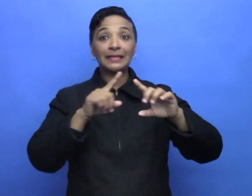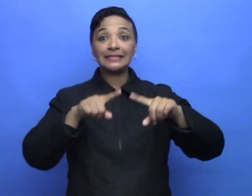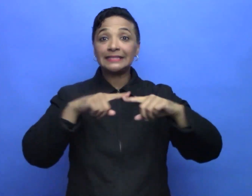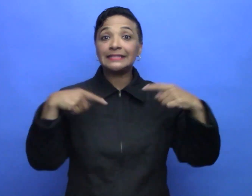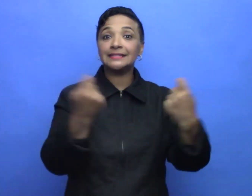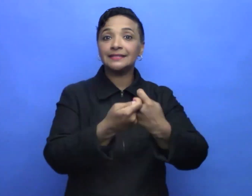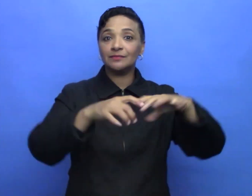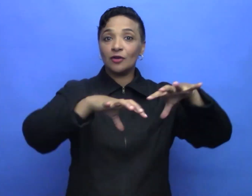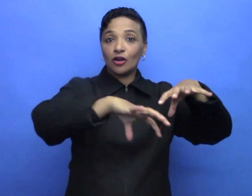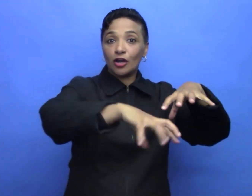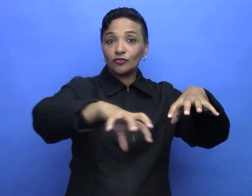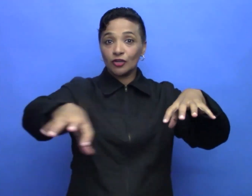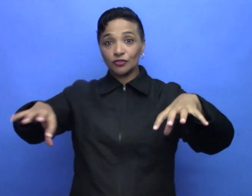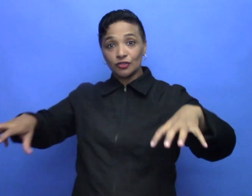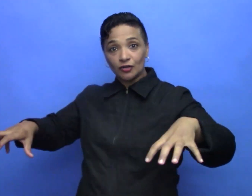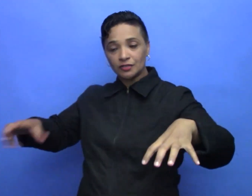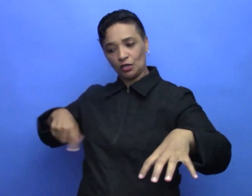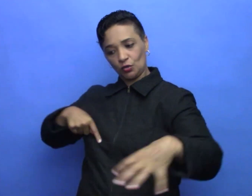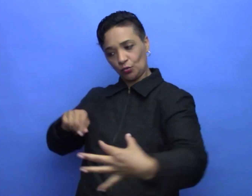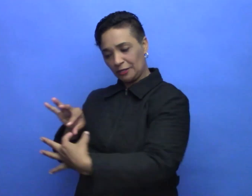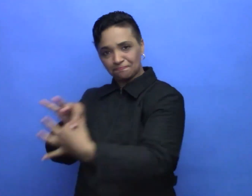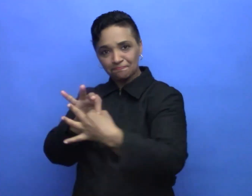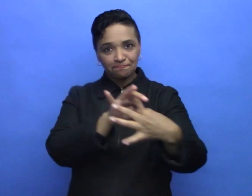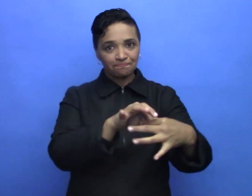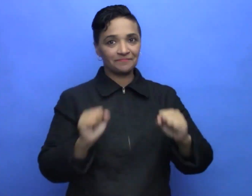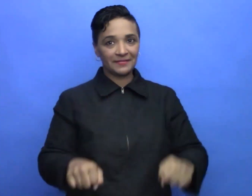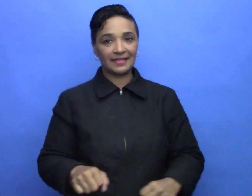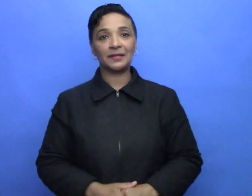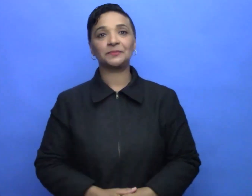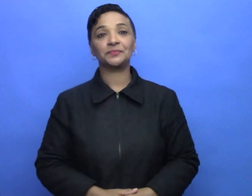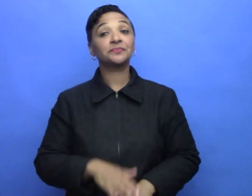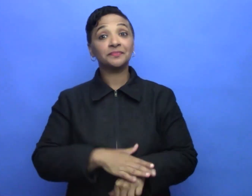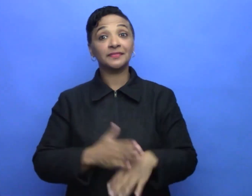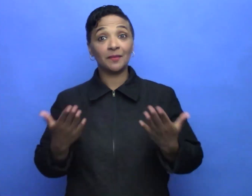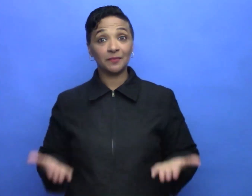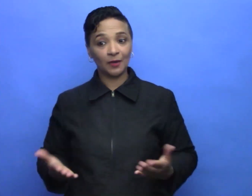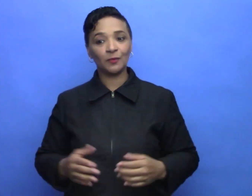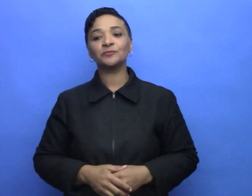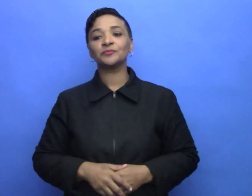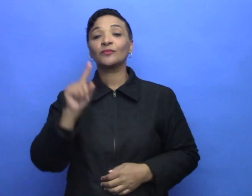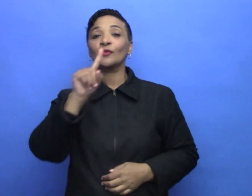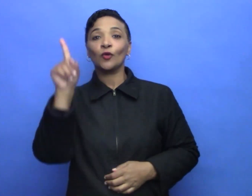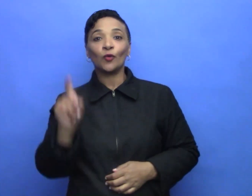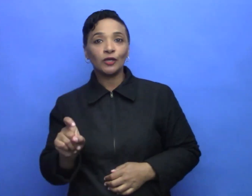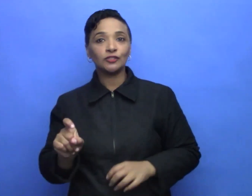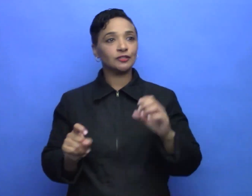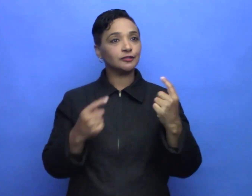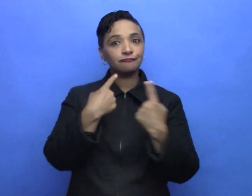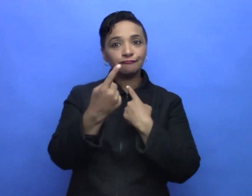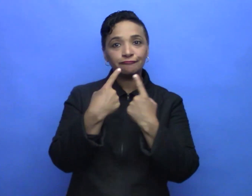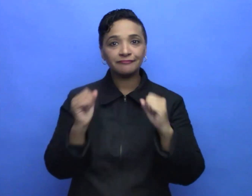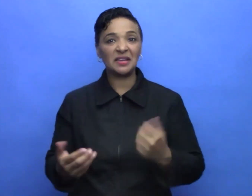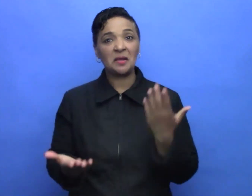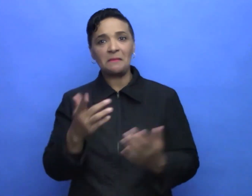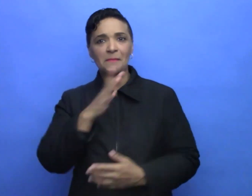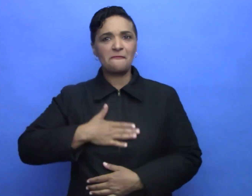implementing some of these initiatives. So right now, we'd like to open the floor for Q&A. If you have a question and you'd like